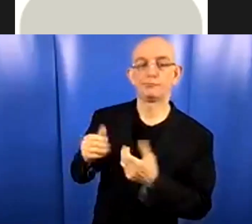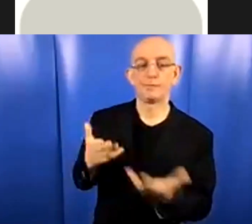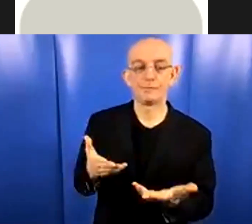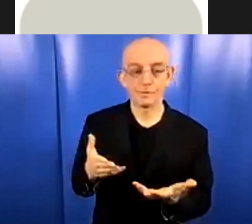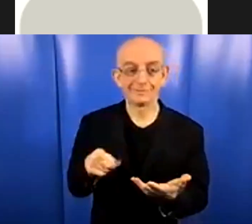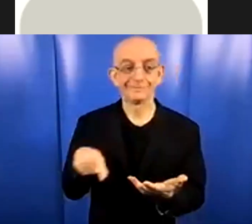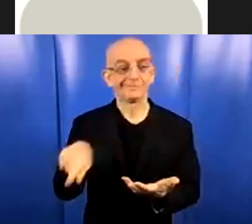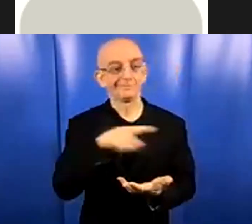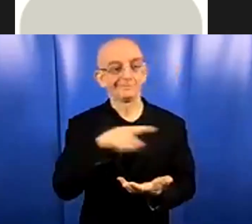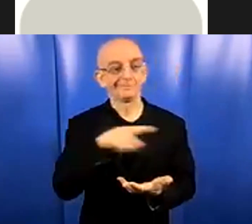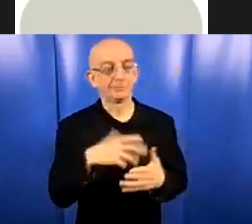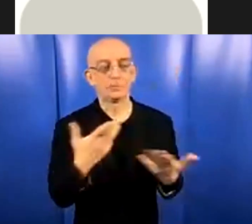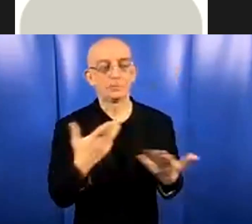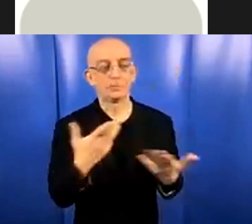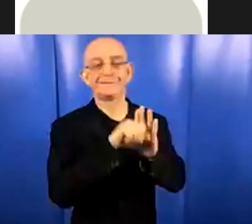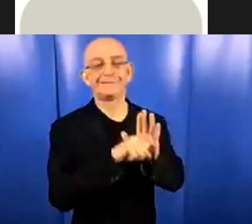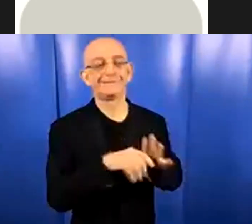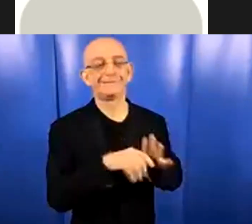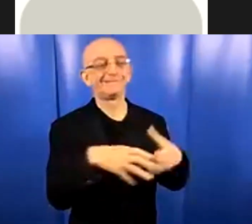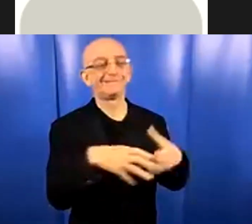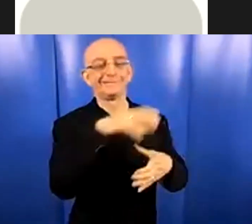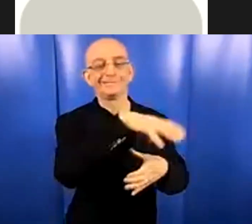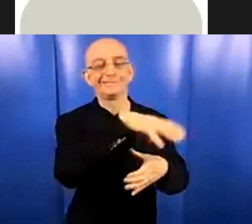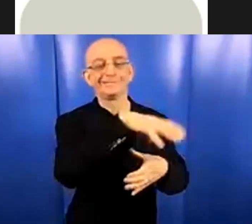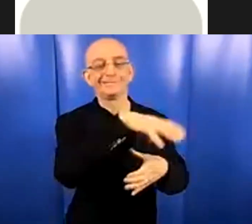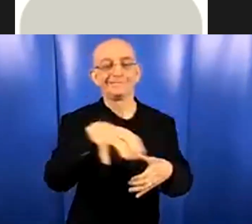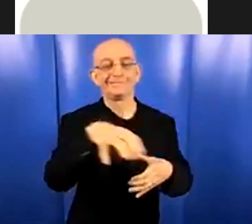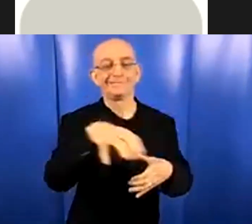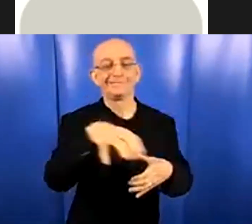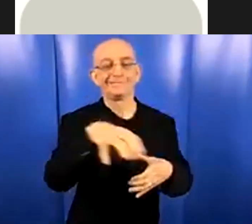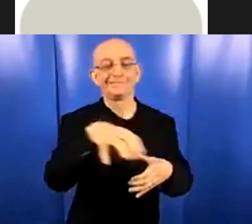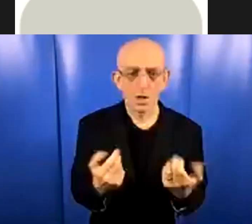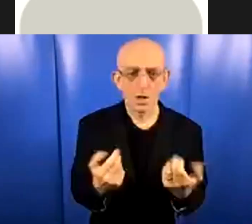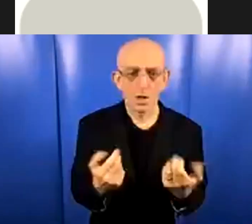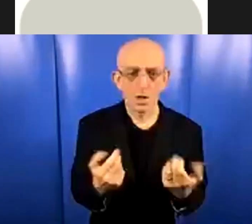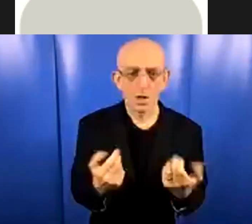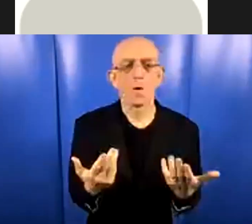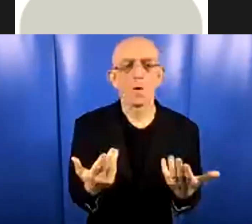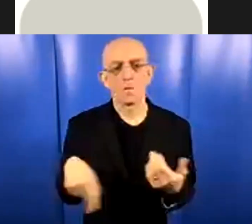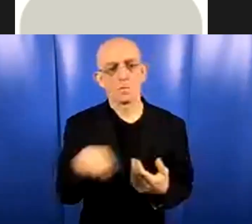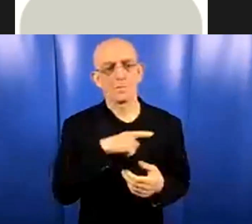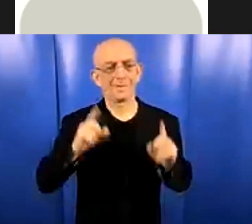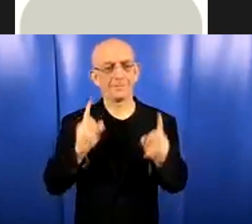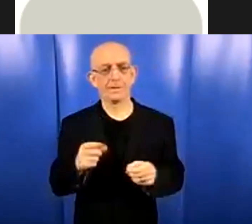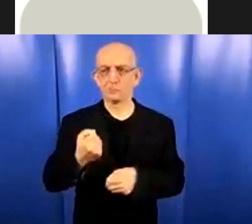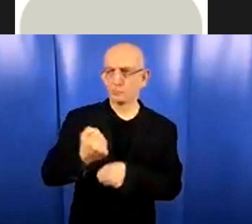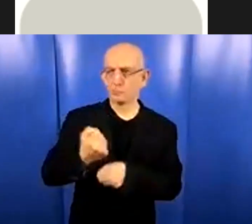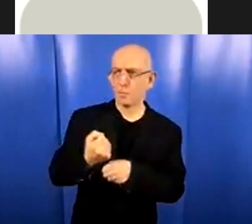Clearly to work with governments to help that they take on the responsibility, and we support them to